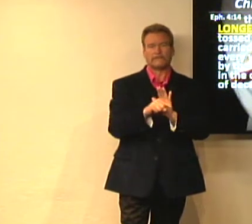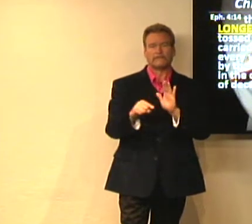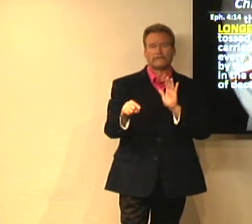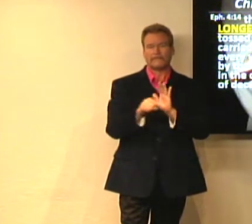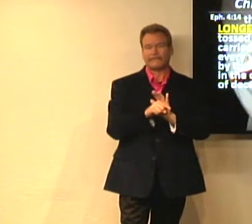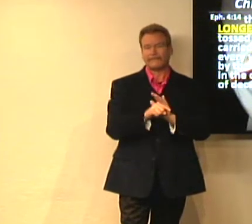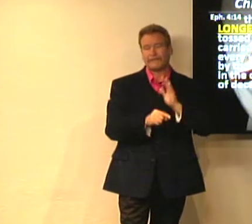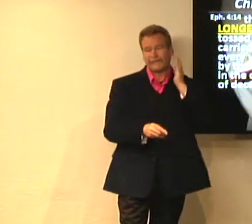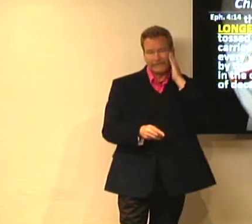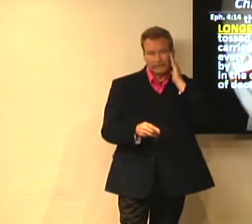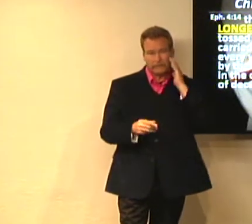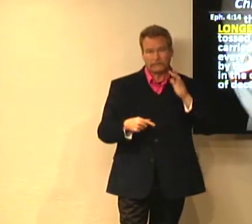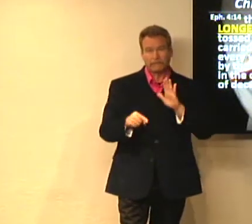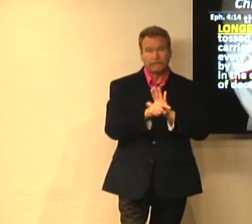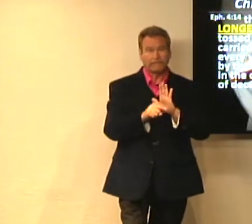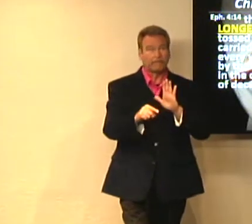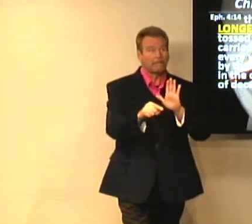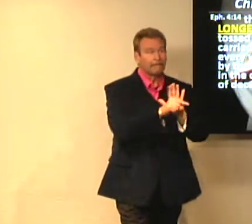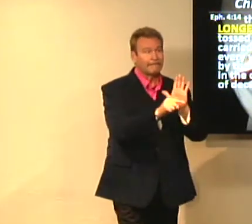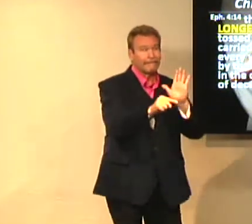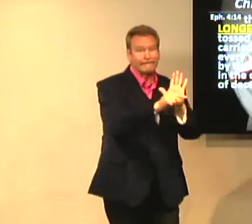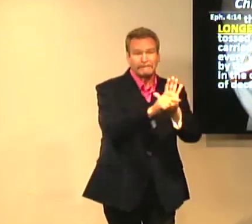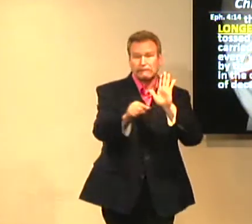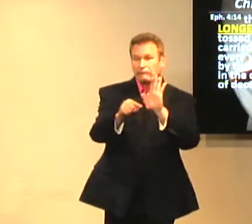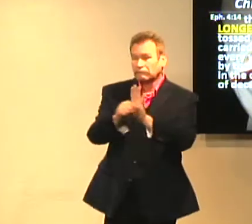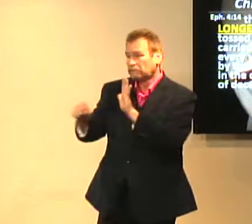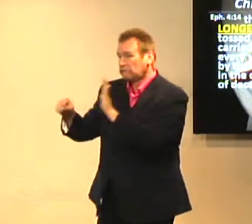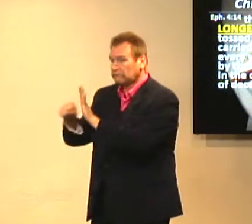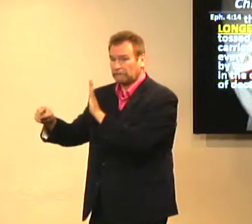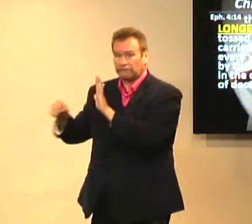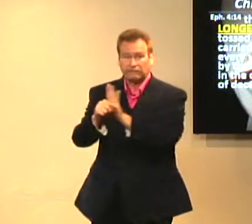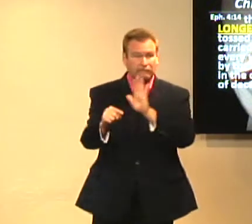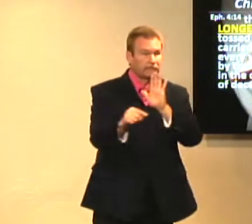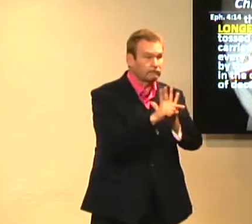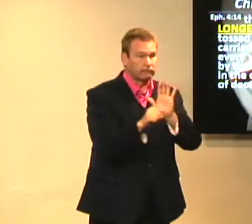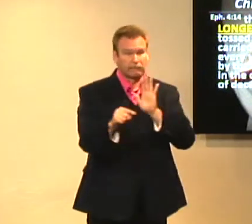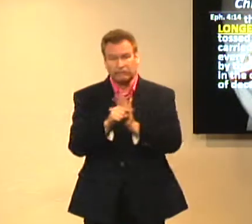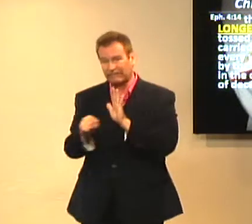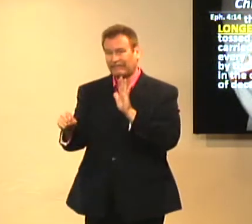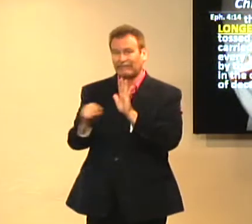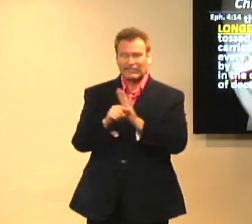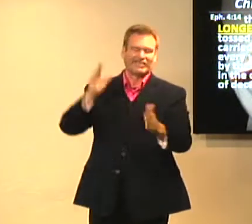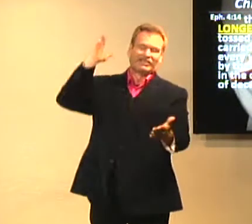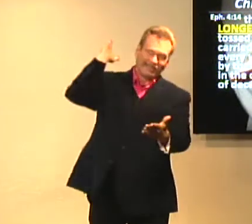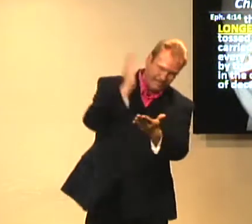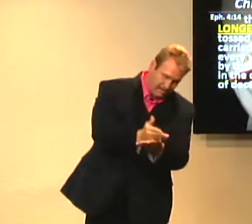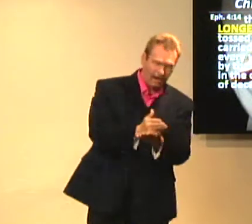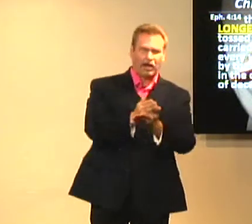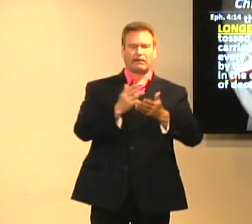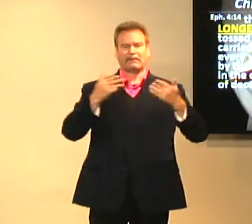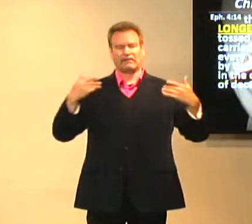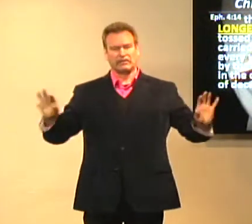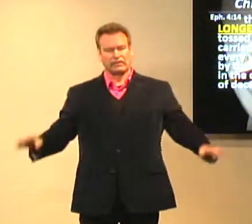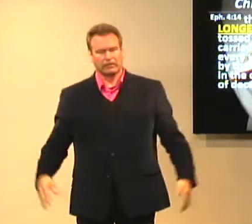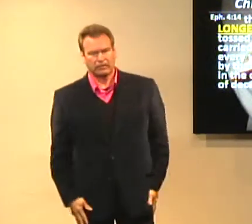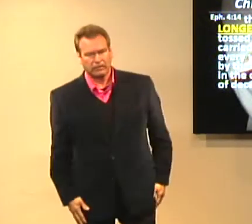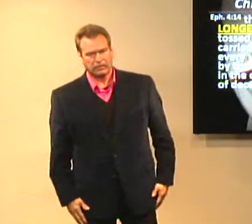You don't need to live a negative life. We're constantly negative in everything that we do and our actions or behaviors. This needs to stop.